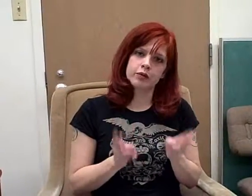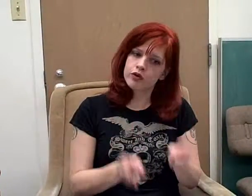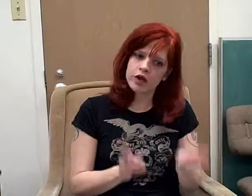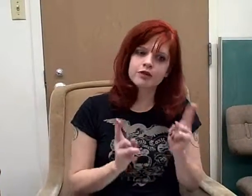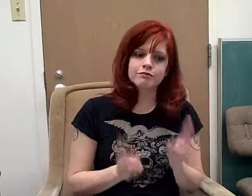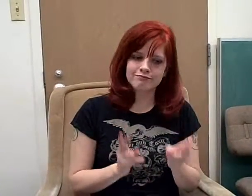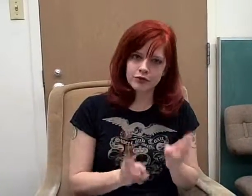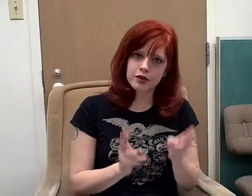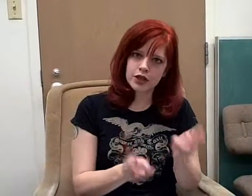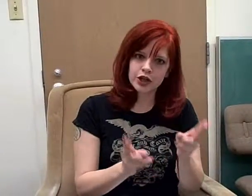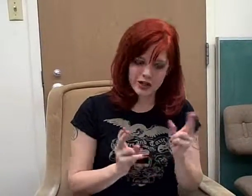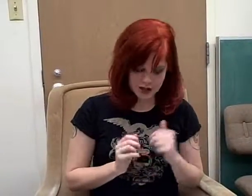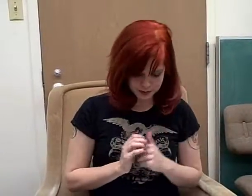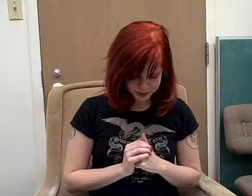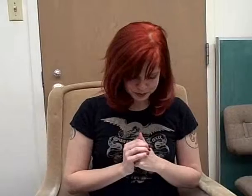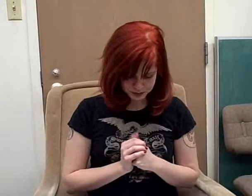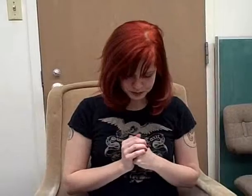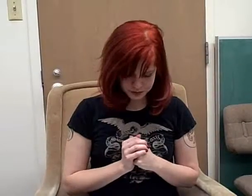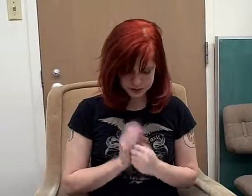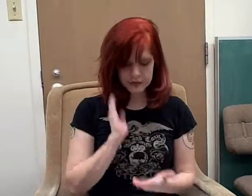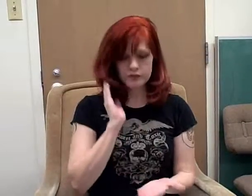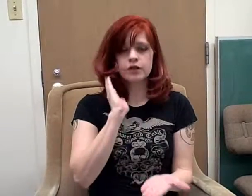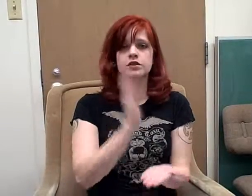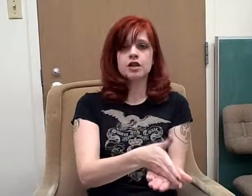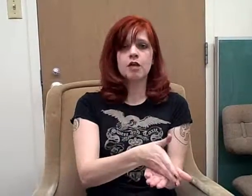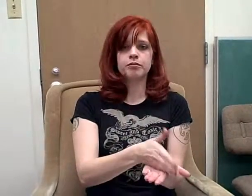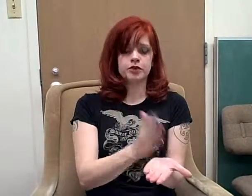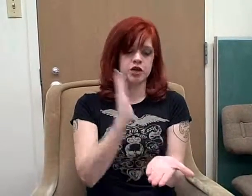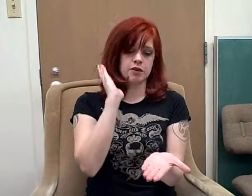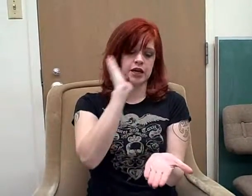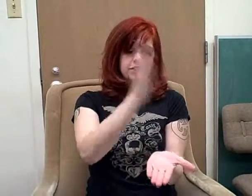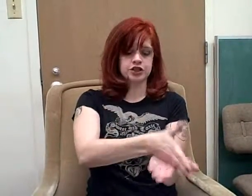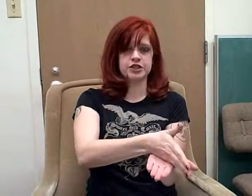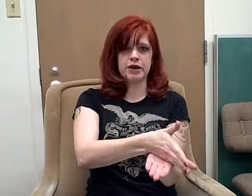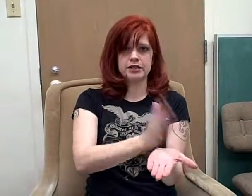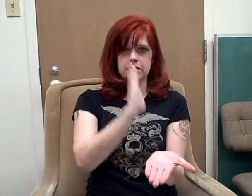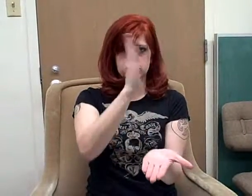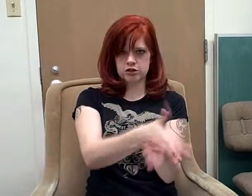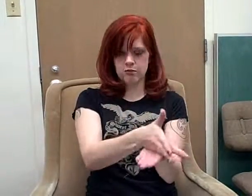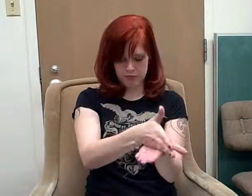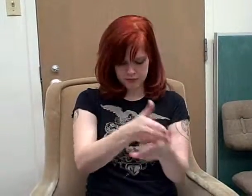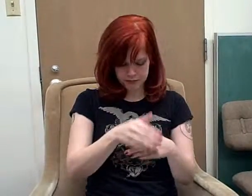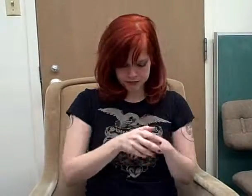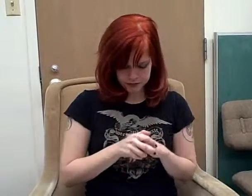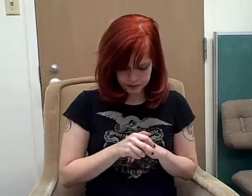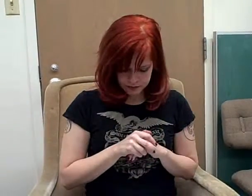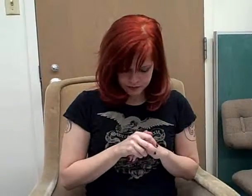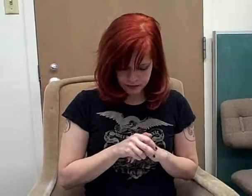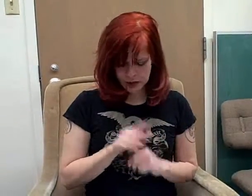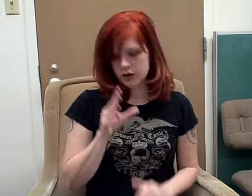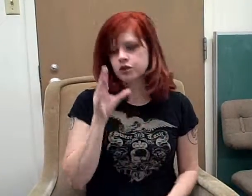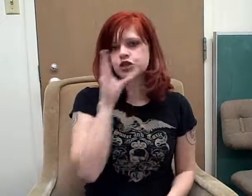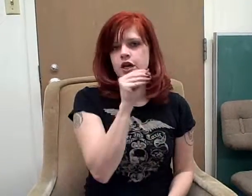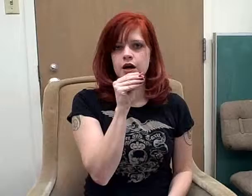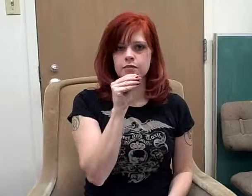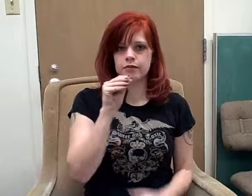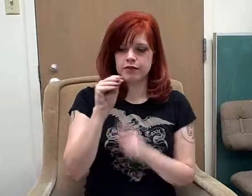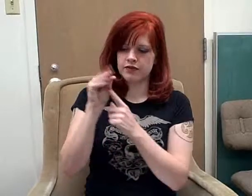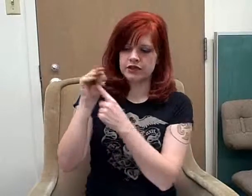a move on. We're in a hurry. Stop. Dominant hand just smacks down. Stop. Shut up. If this